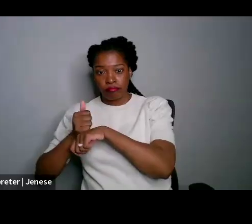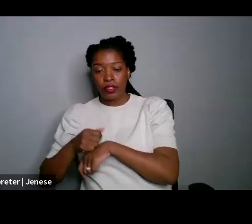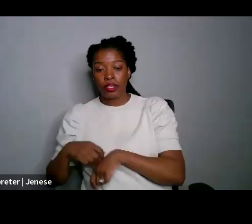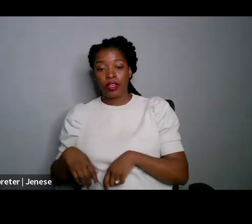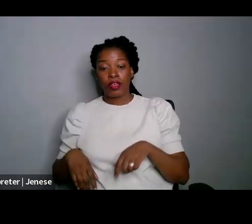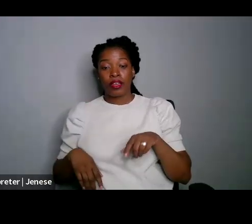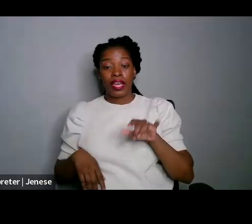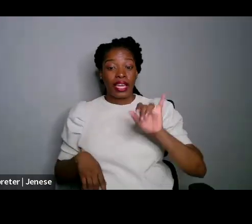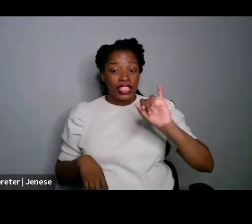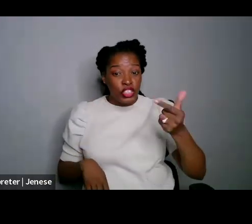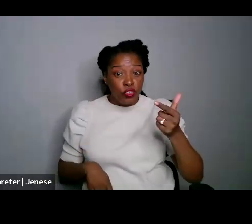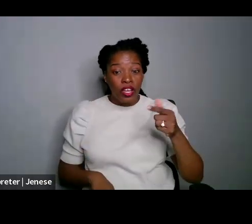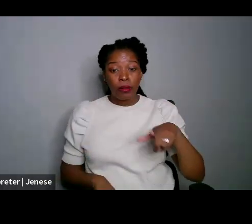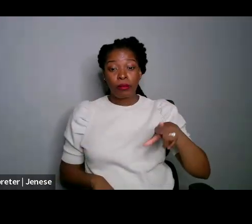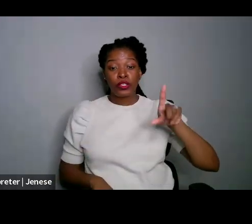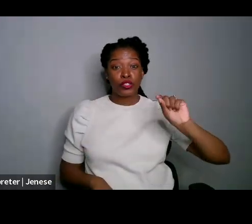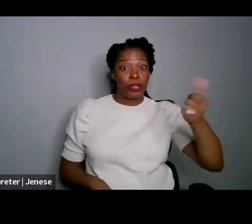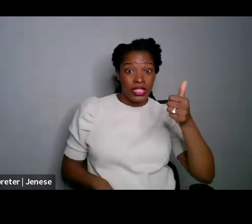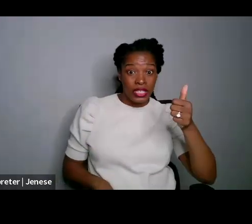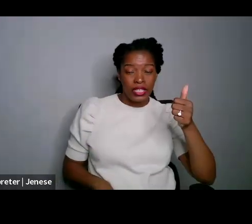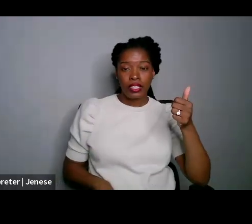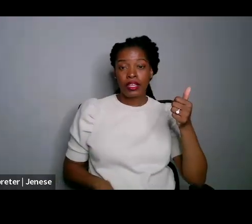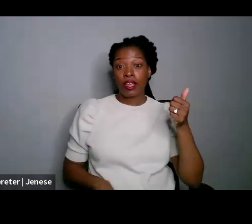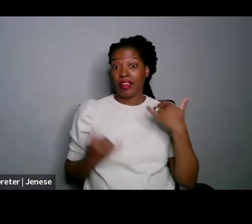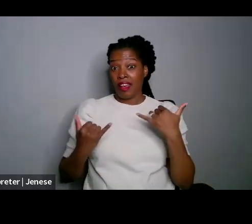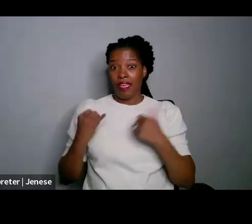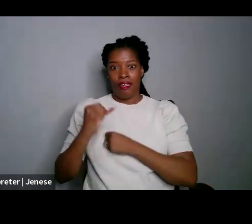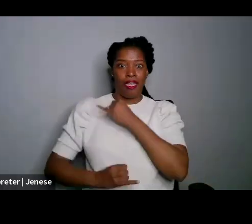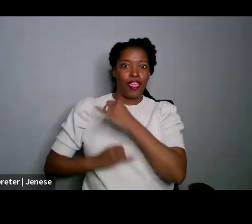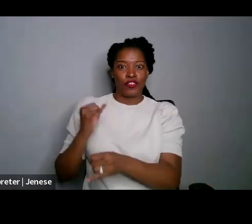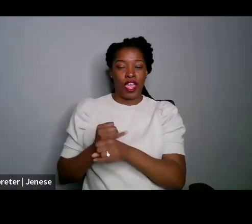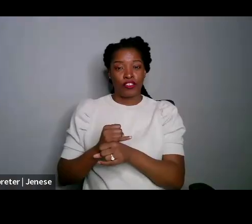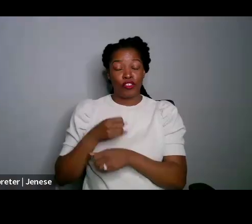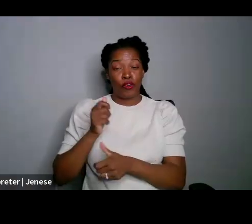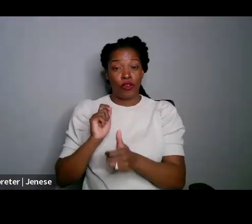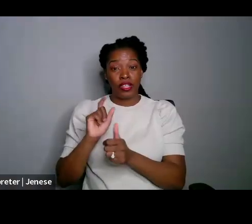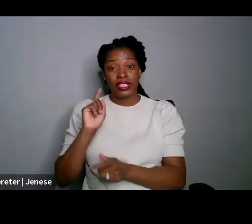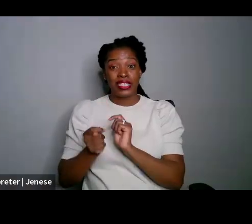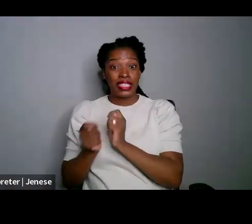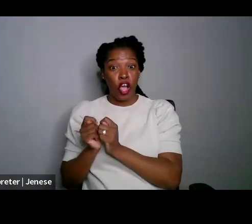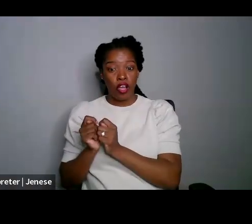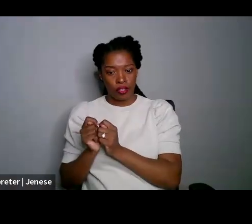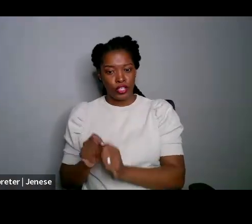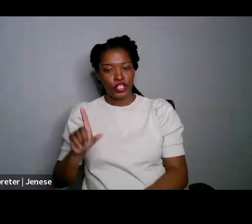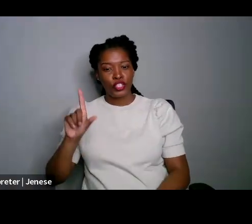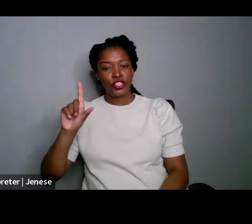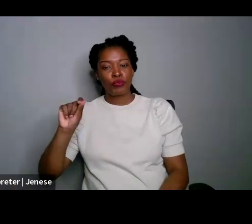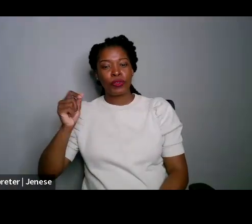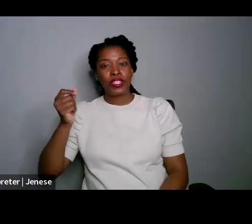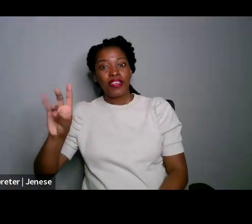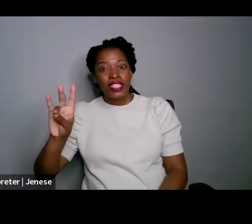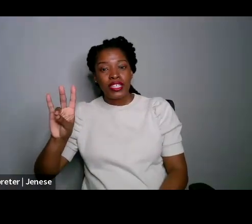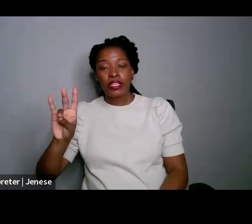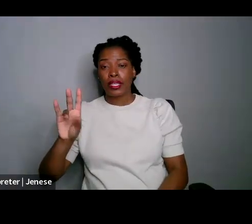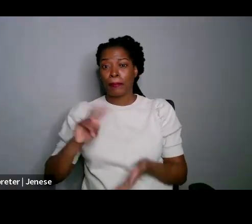recently, the international version of TikTok launched in 2017. So, social media is really only 2 decades